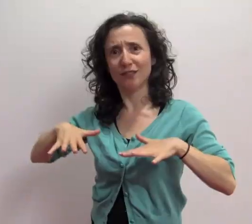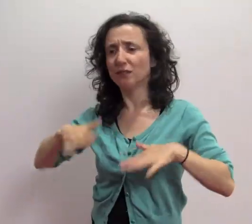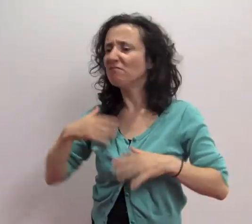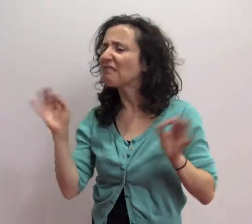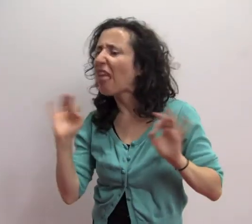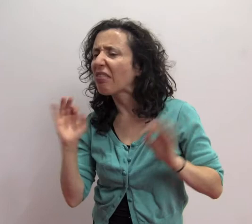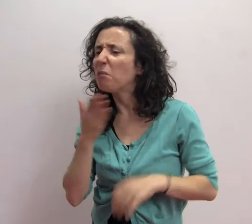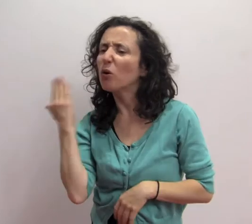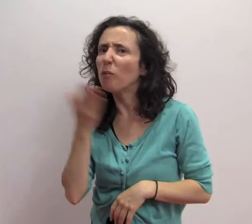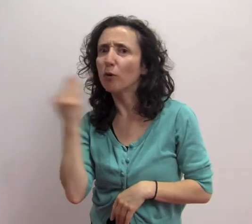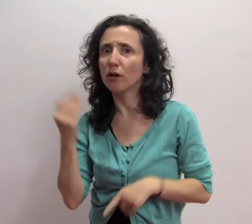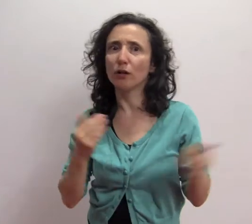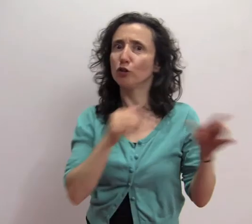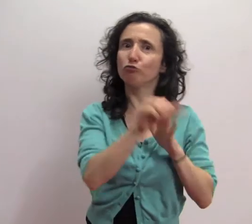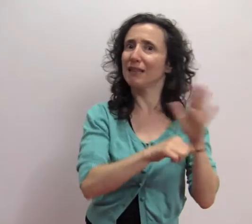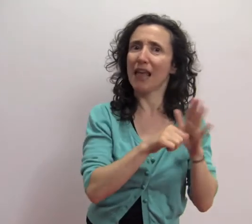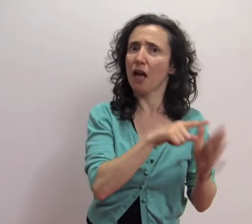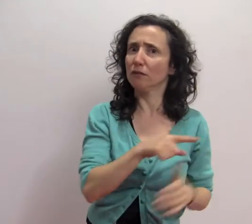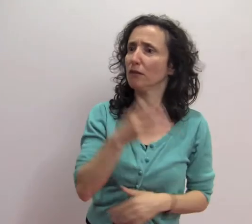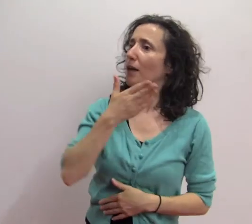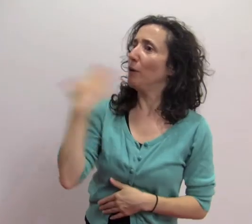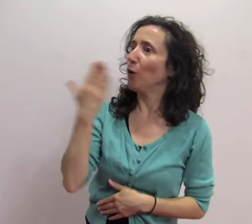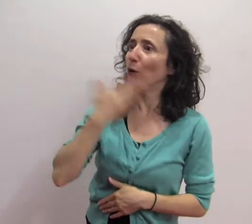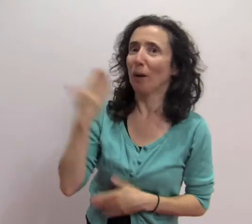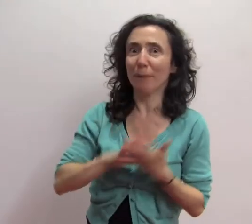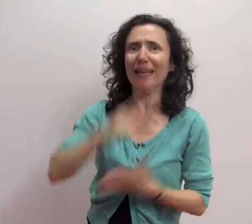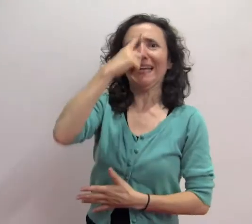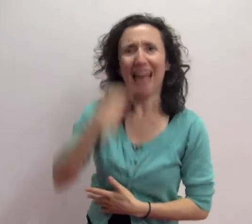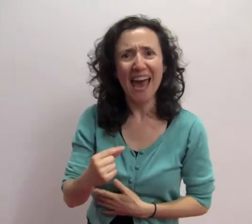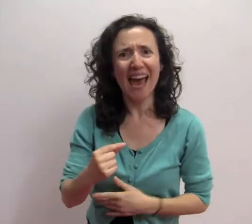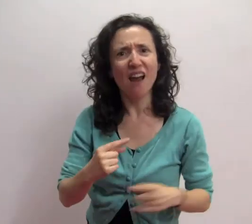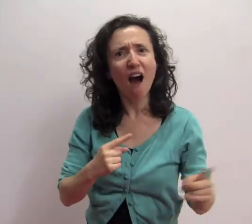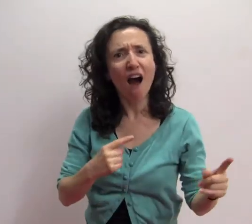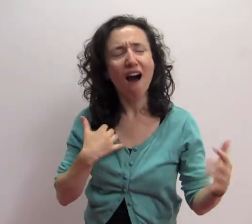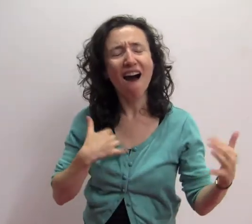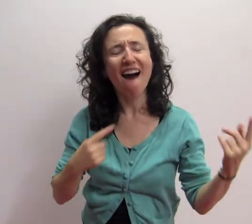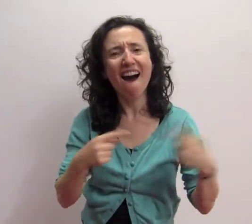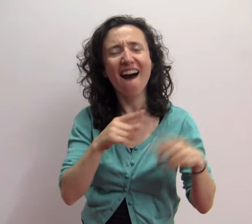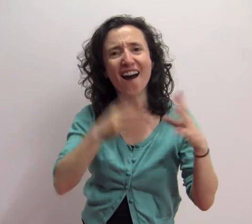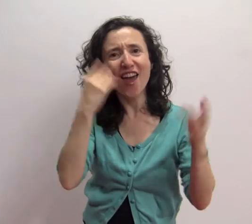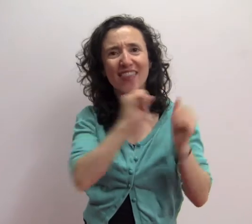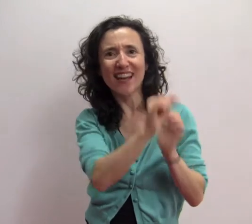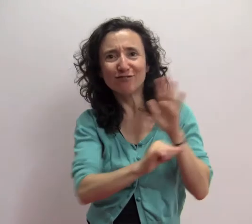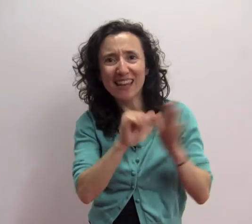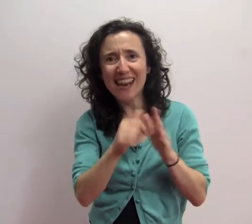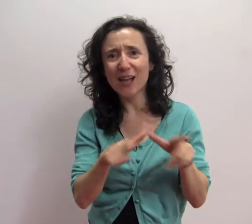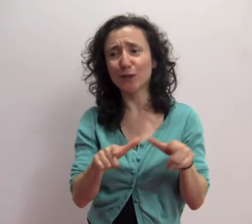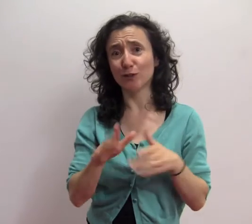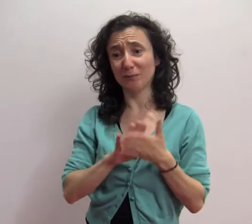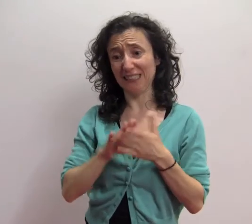Odd, because in Britain that means, you know, without or nothing, but in Sri Lanka it's a really strong sign meaning I can. So